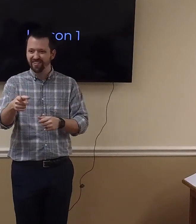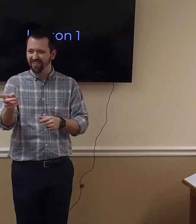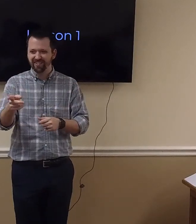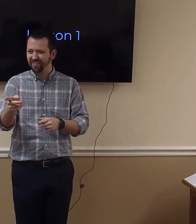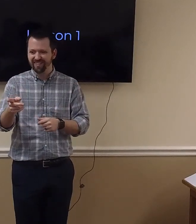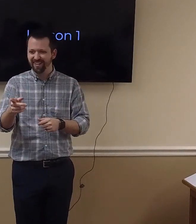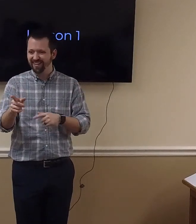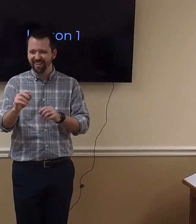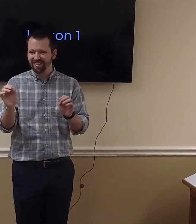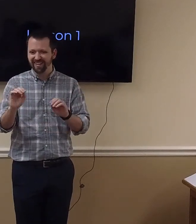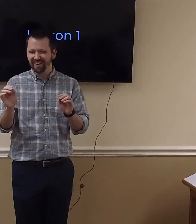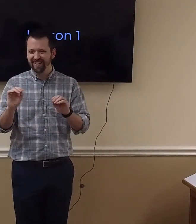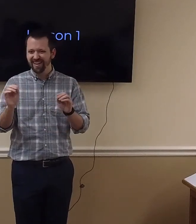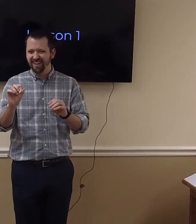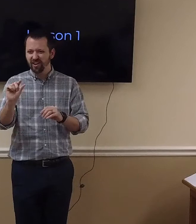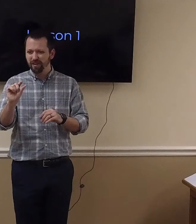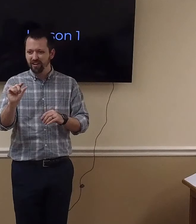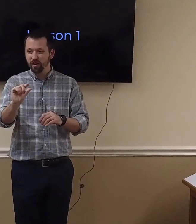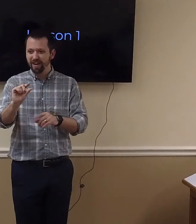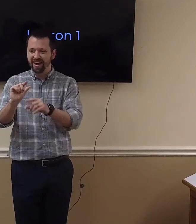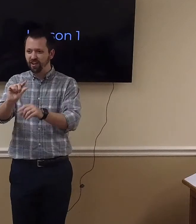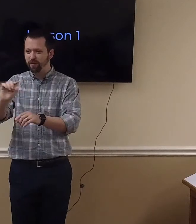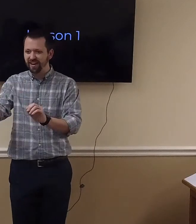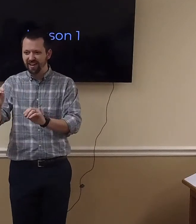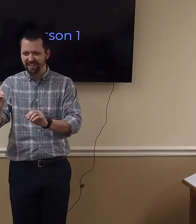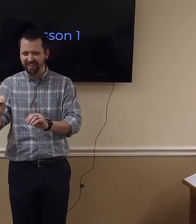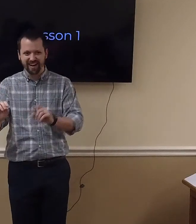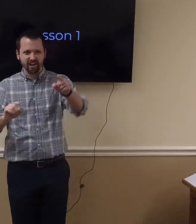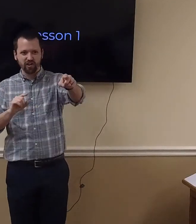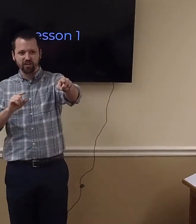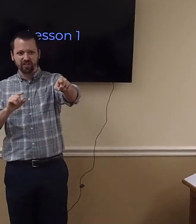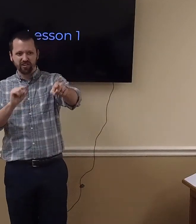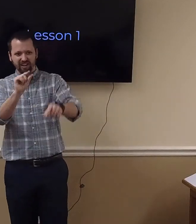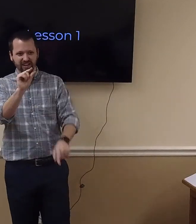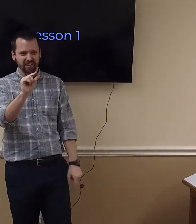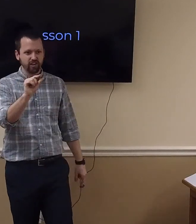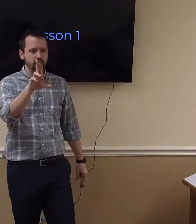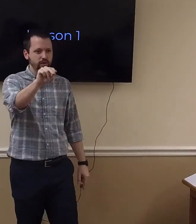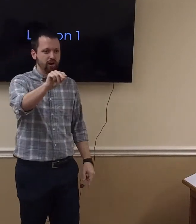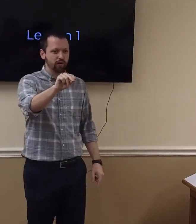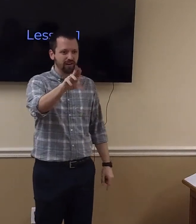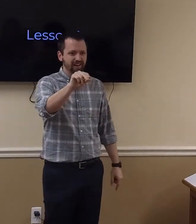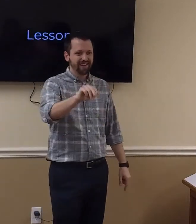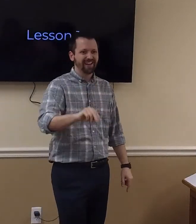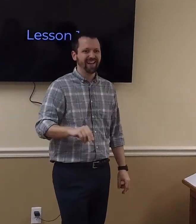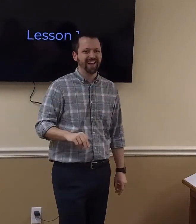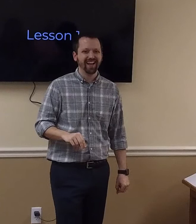y'all don't know any sign, nothing. A little bit. I got a little bit and nothing. And I know you're like no. Yeah, No. I know that.